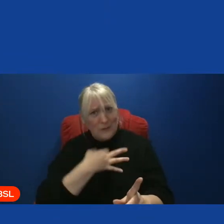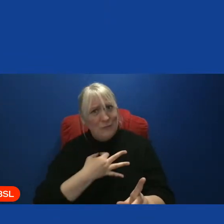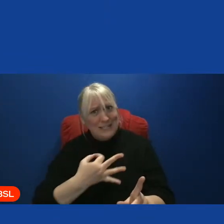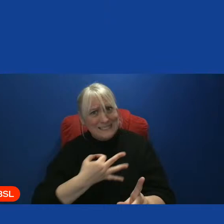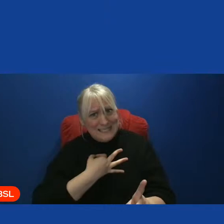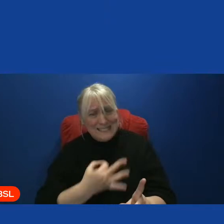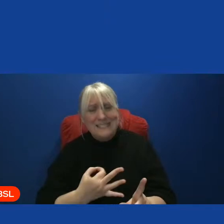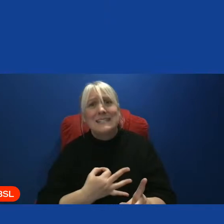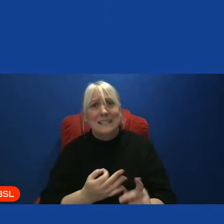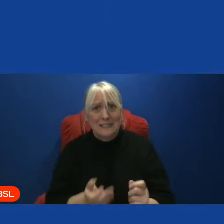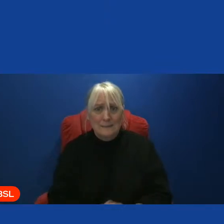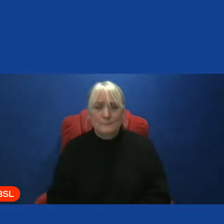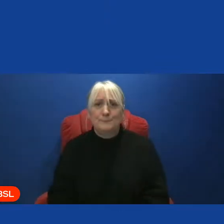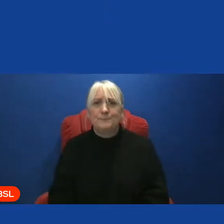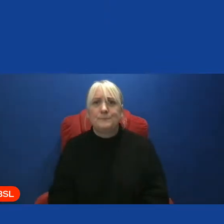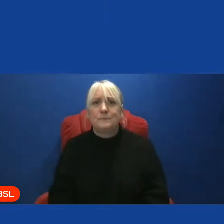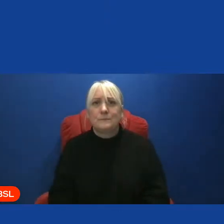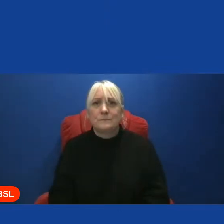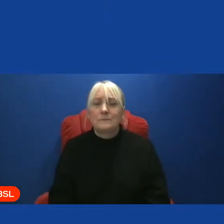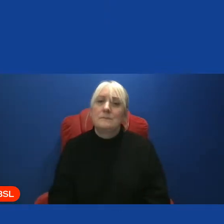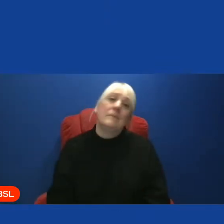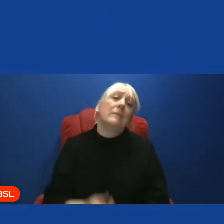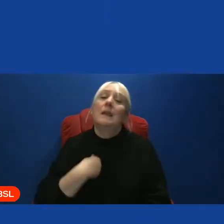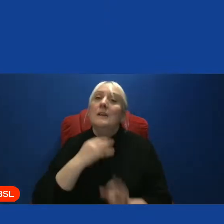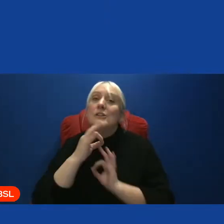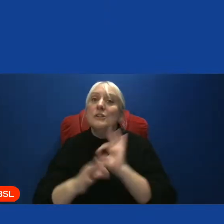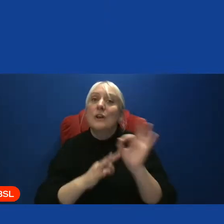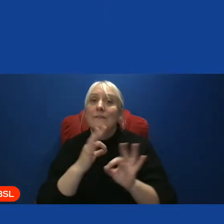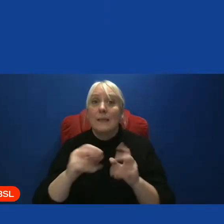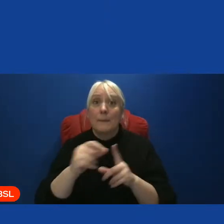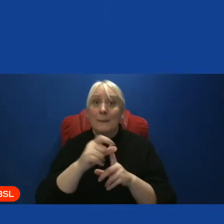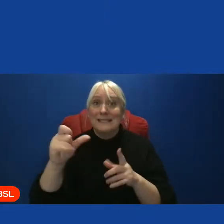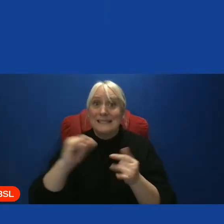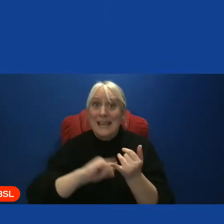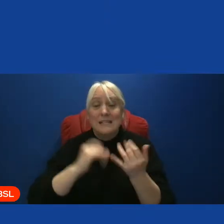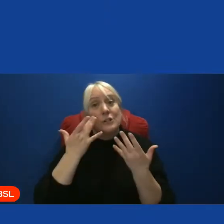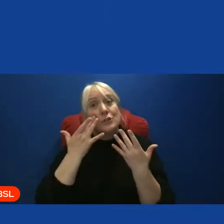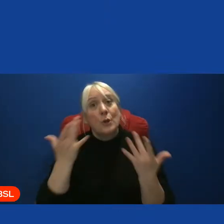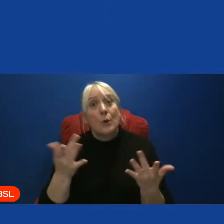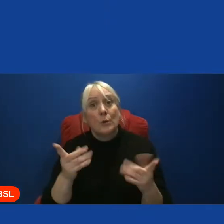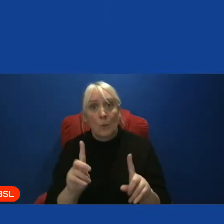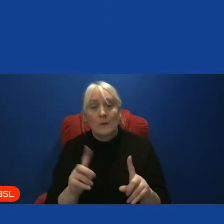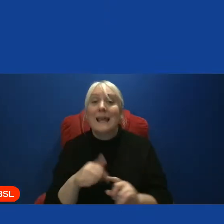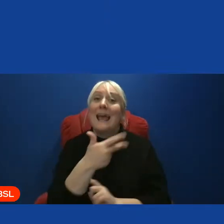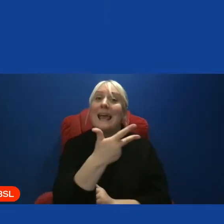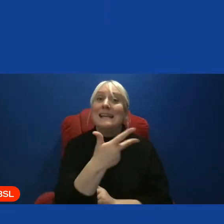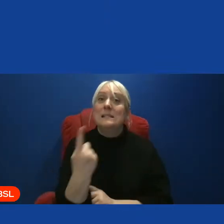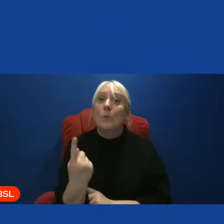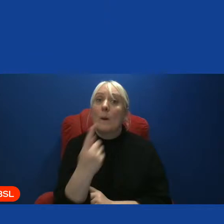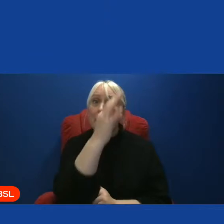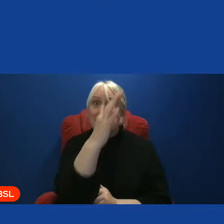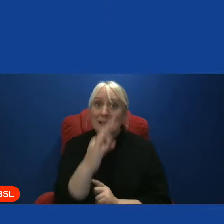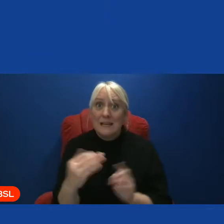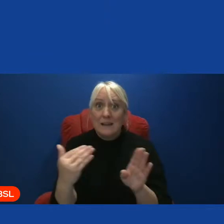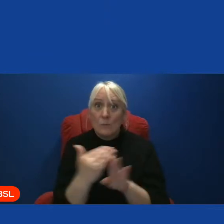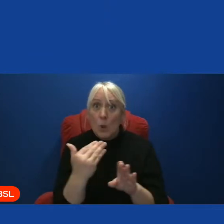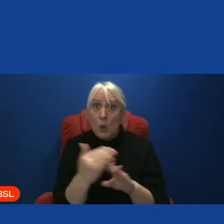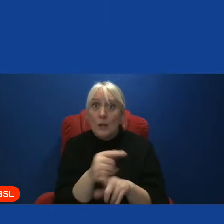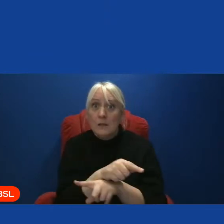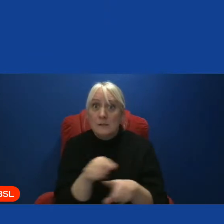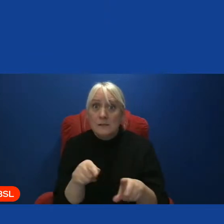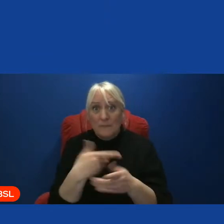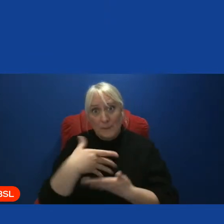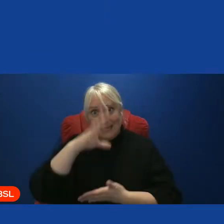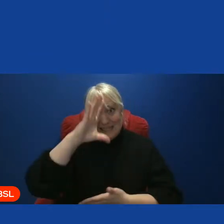they are facing. A survey by PCS showed that 81% of these workers had